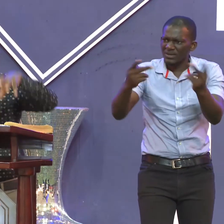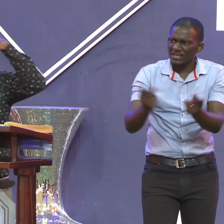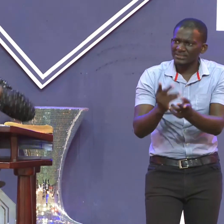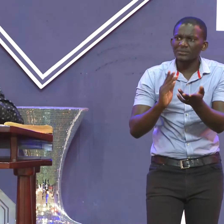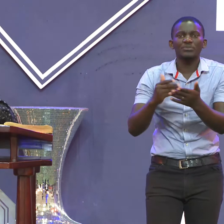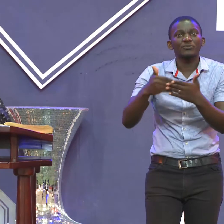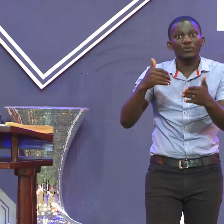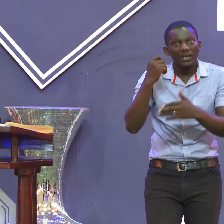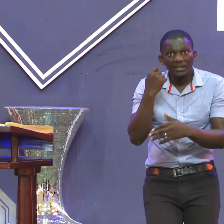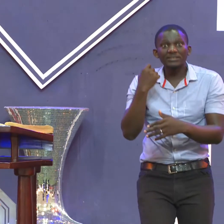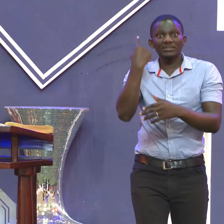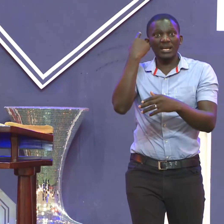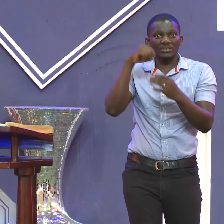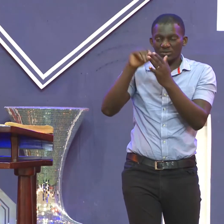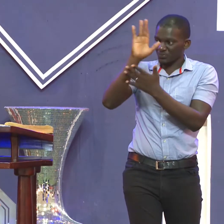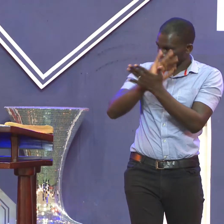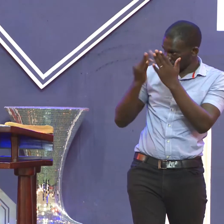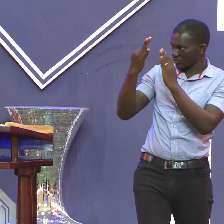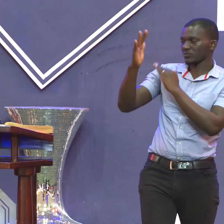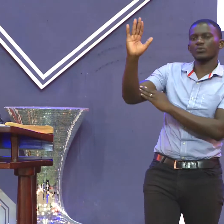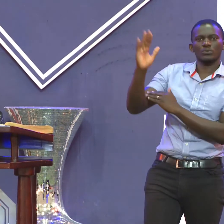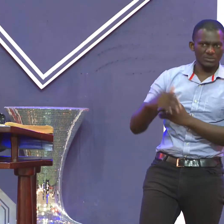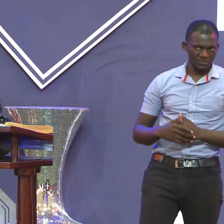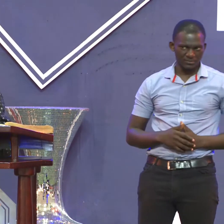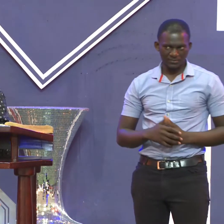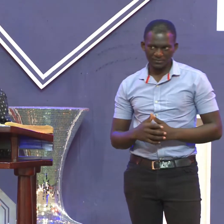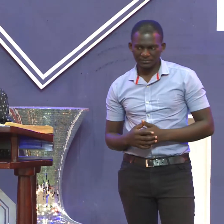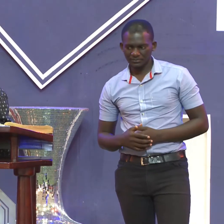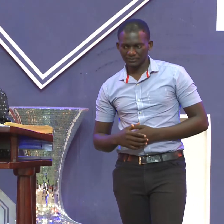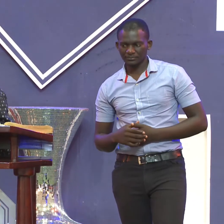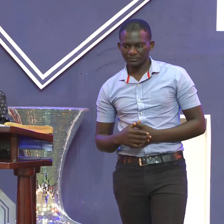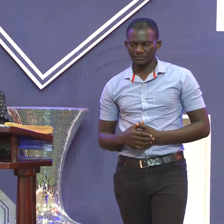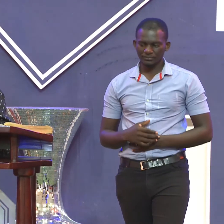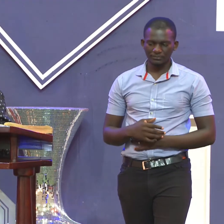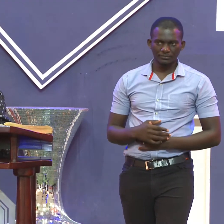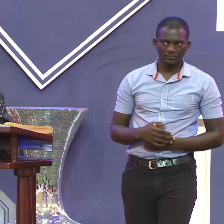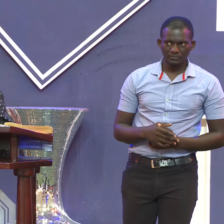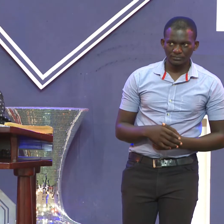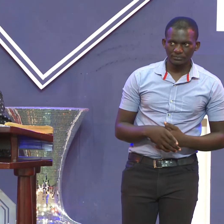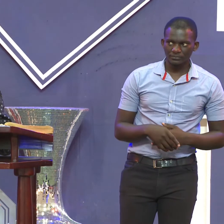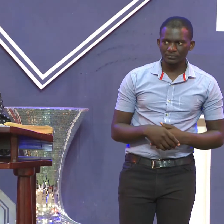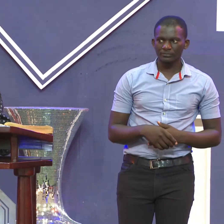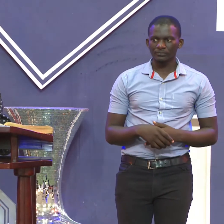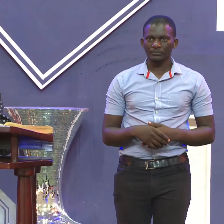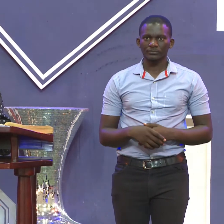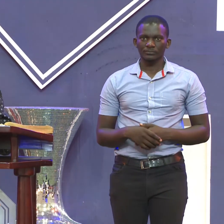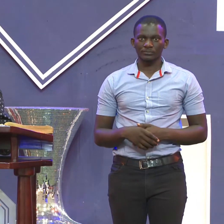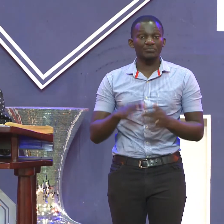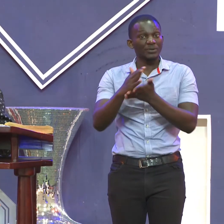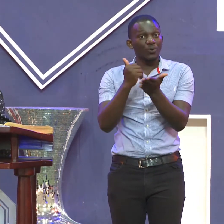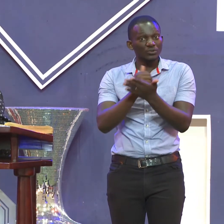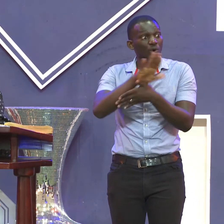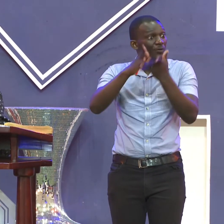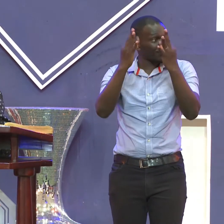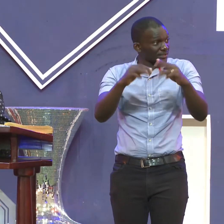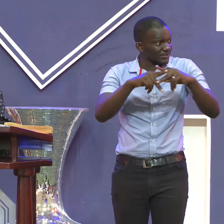mu kubera okwa Mukama. It is very difficult for you to be in the right position unless you discover yourself in the presence of kubabyo naje bitandikira,